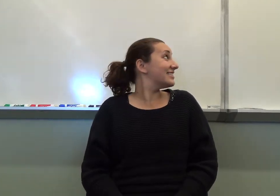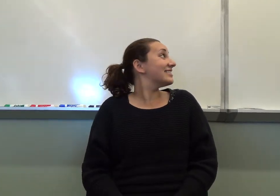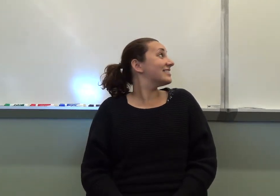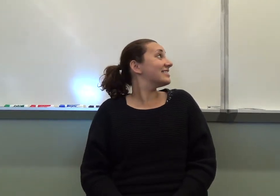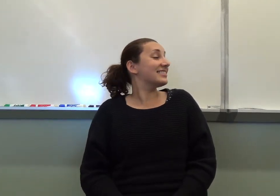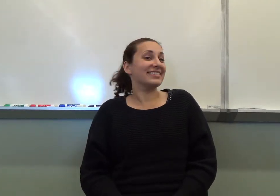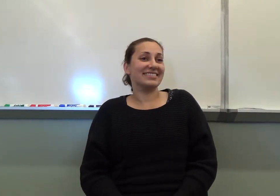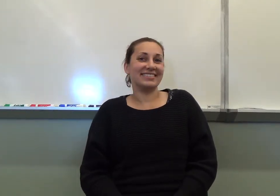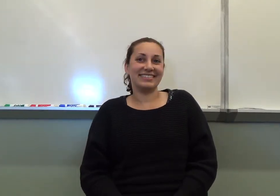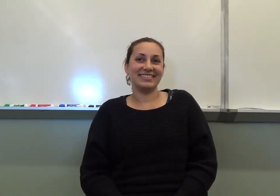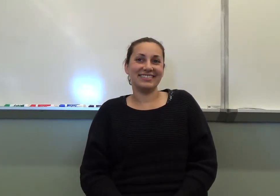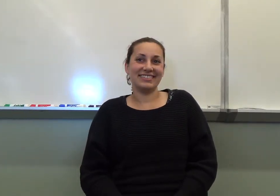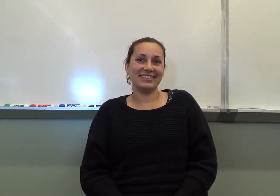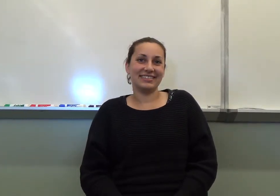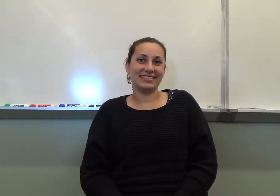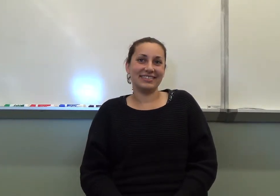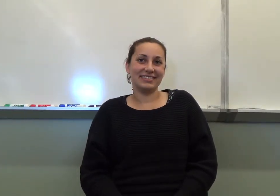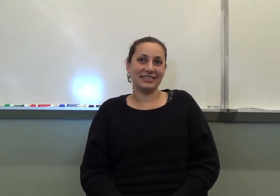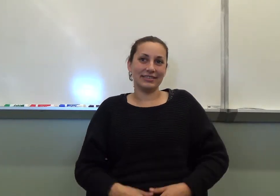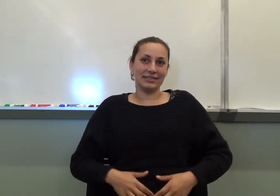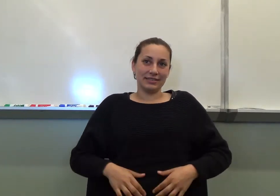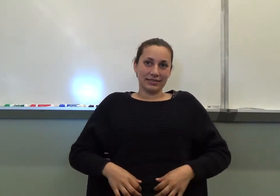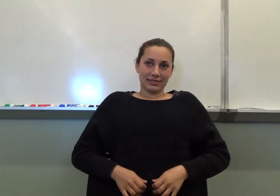Okay, it says the measure is given. Find the measure of the supplement,